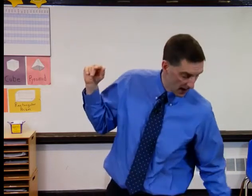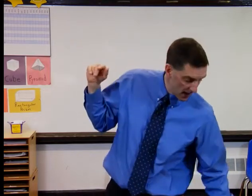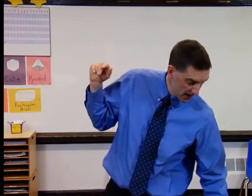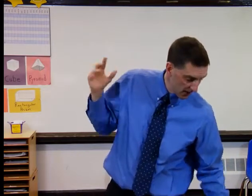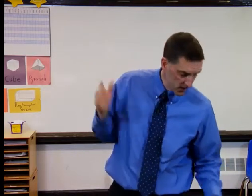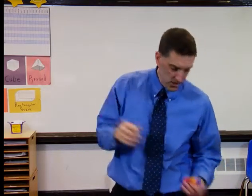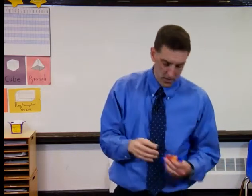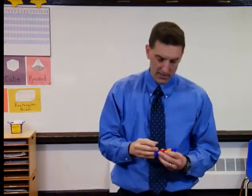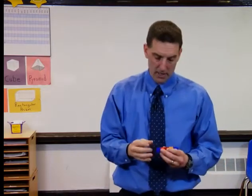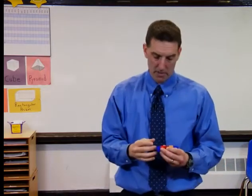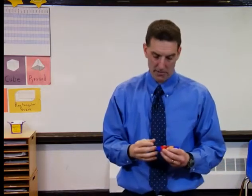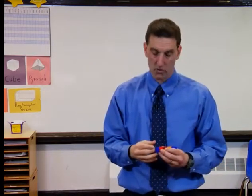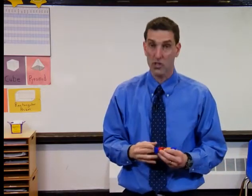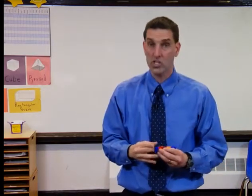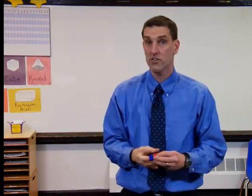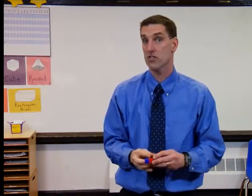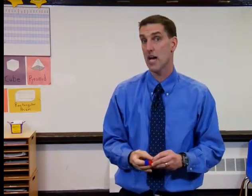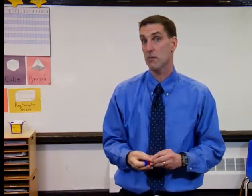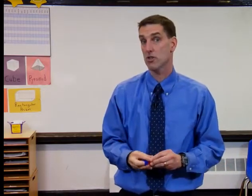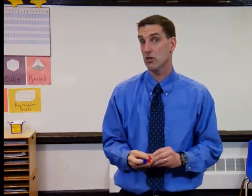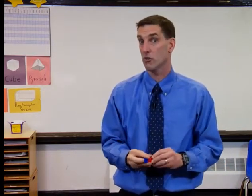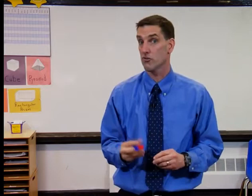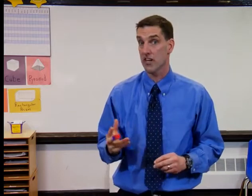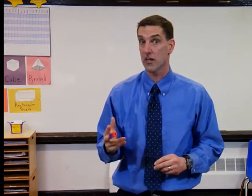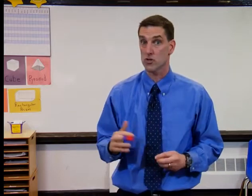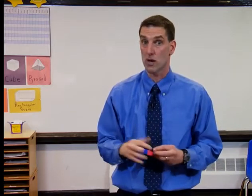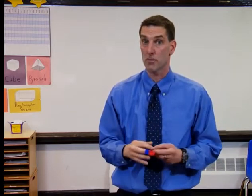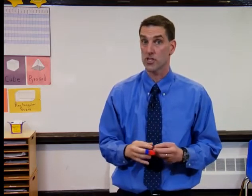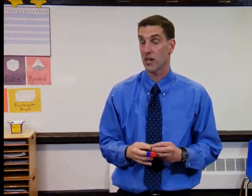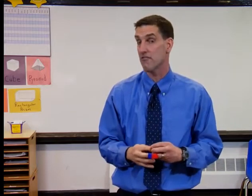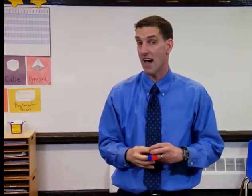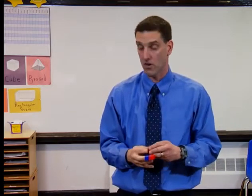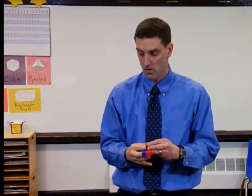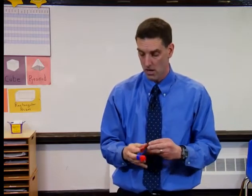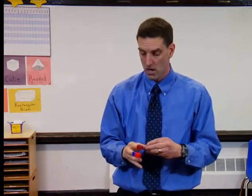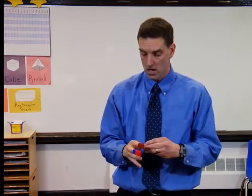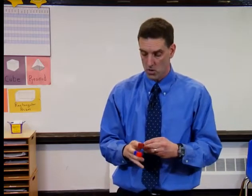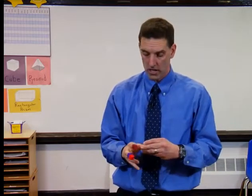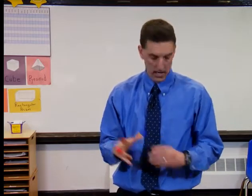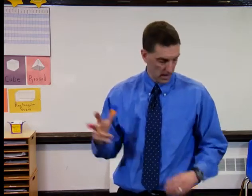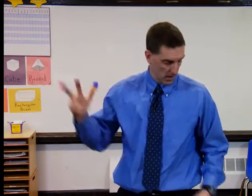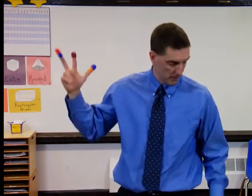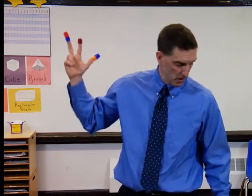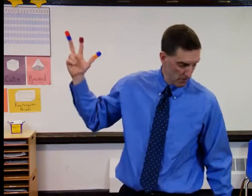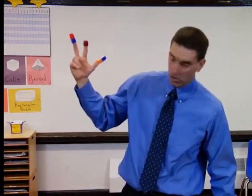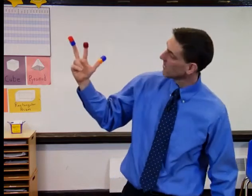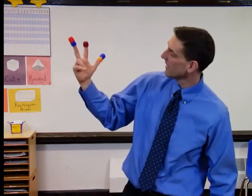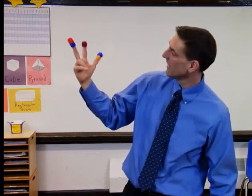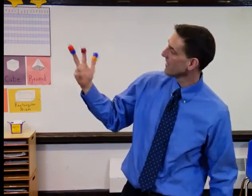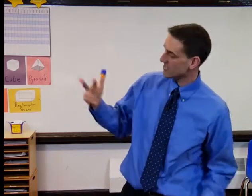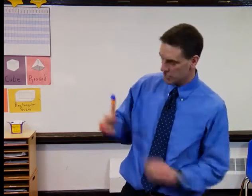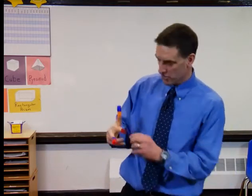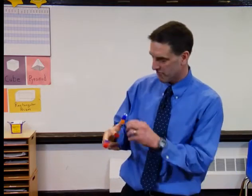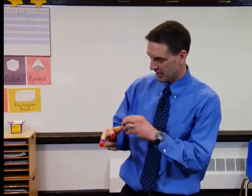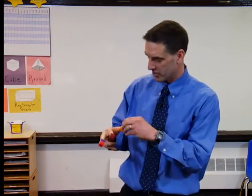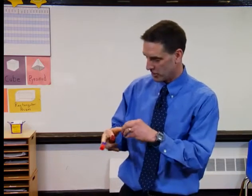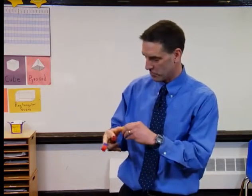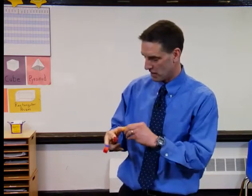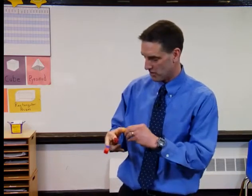Now, here's the great thing about this. Once you've established that those fingers represent a value, you can put these unifix cubes on